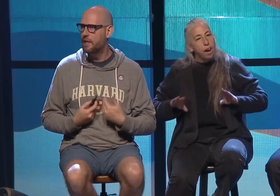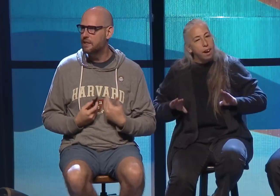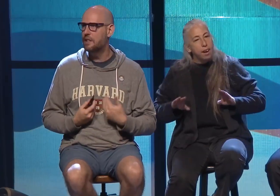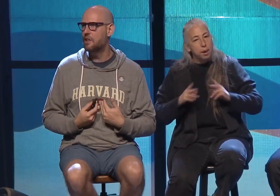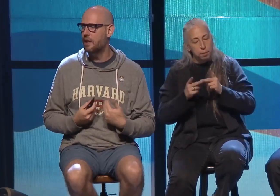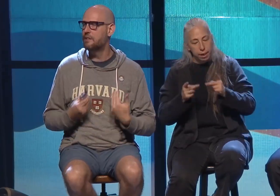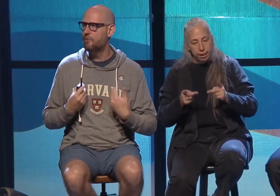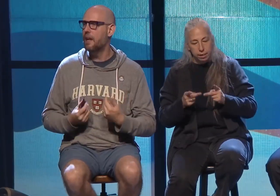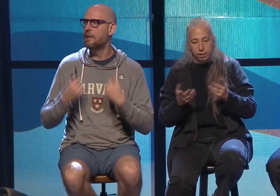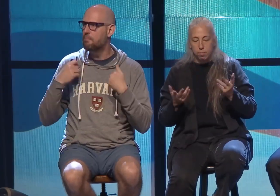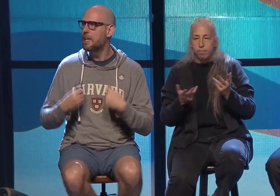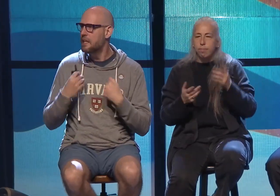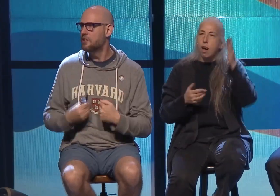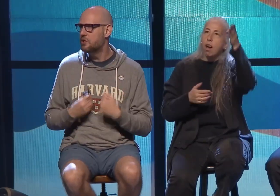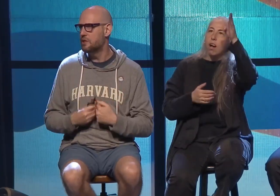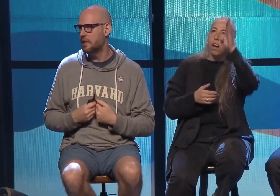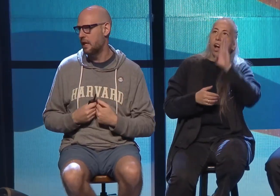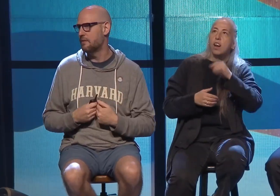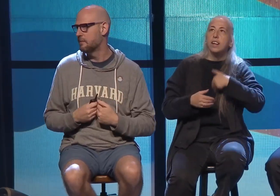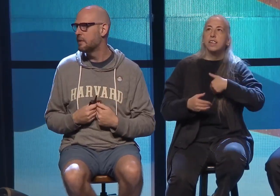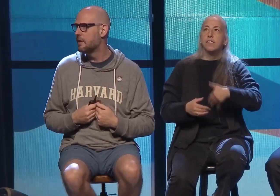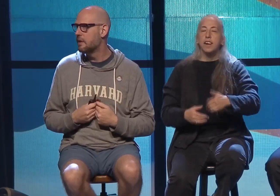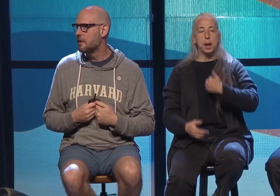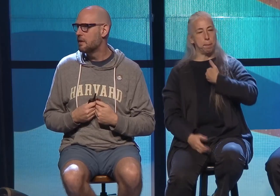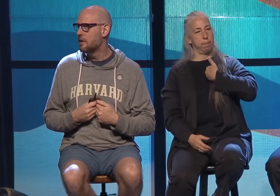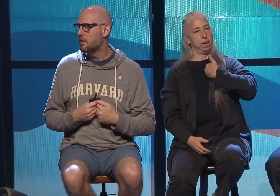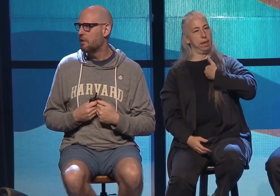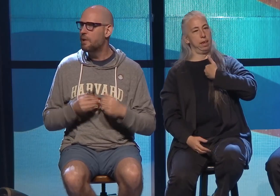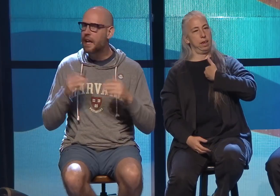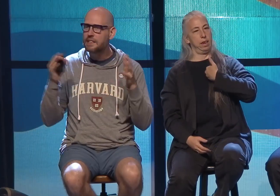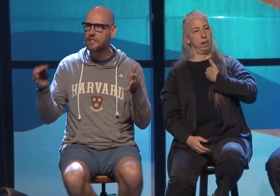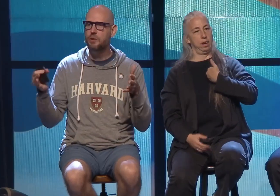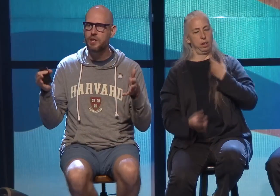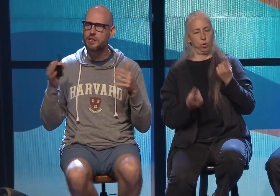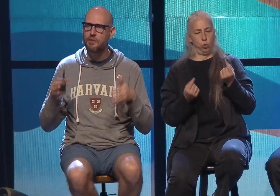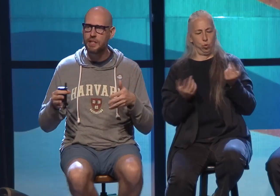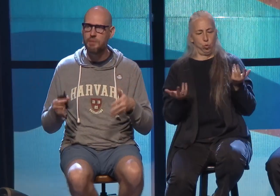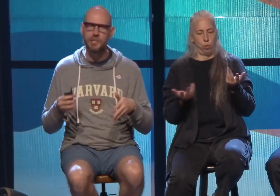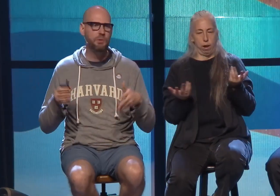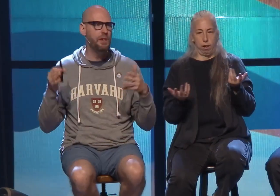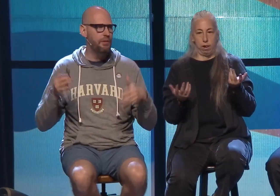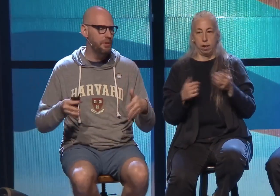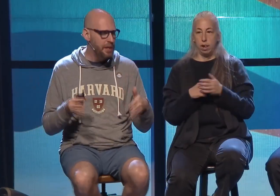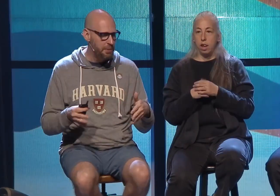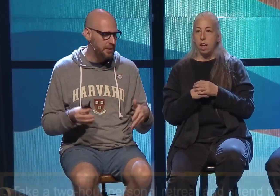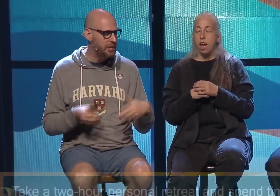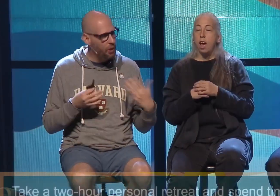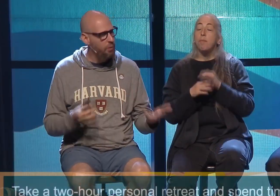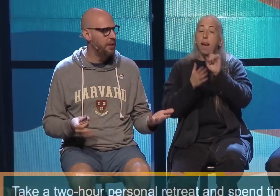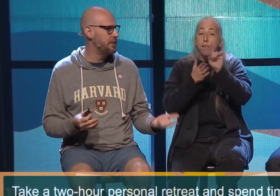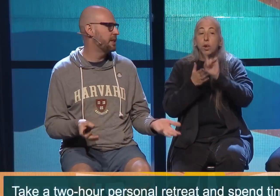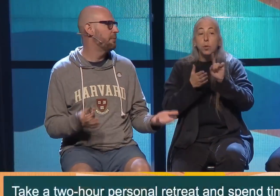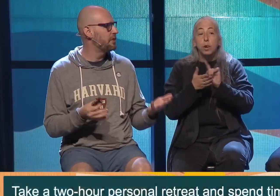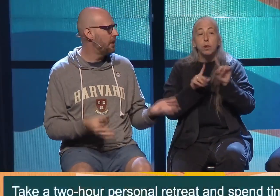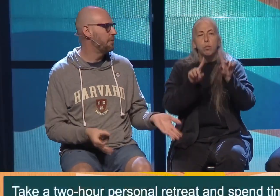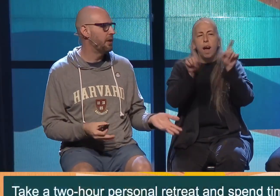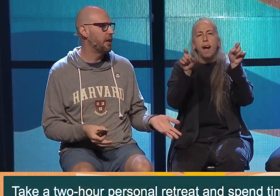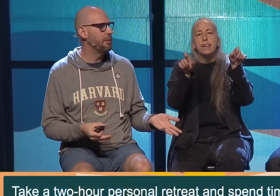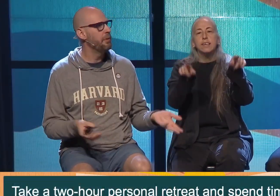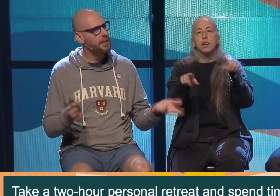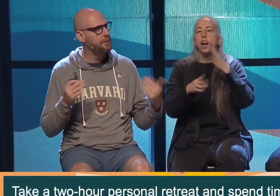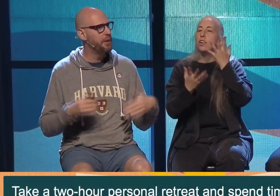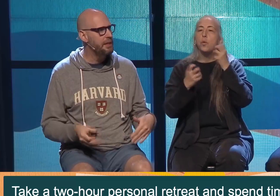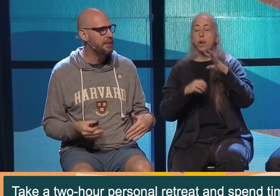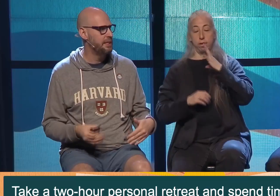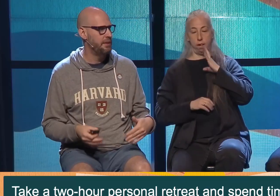of, what is it that God's inviting me into today? Right? We ask this question every day every week because we don't want to just come and talk about